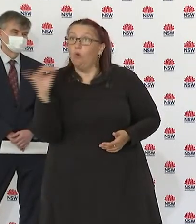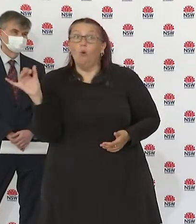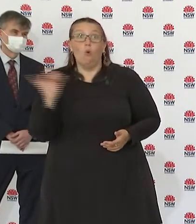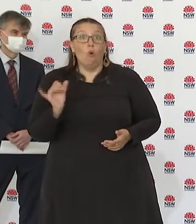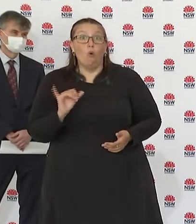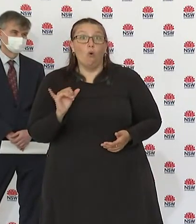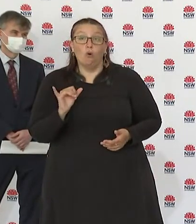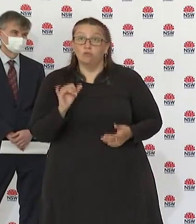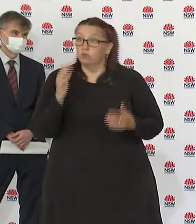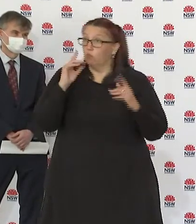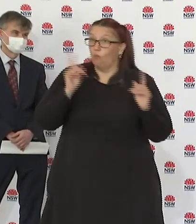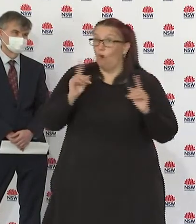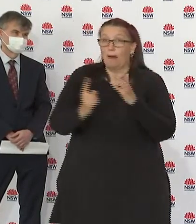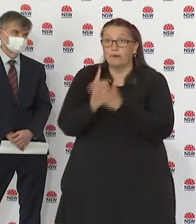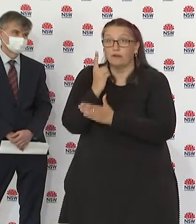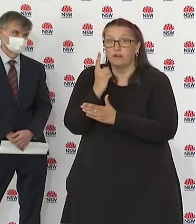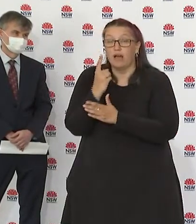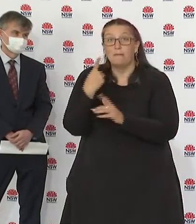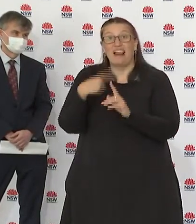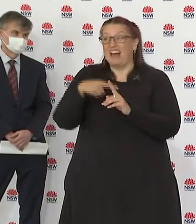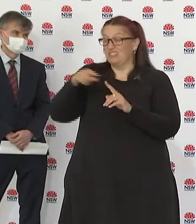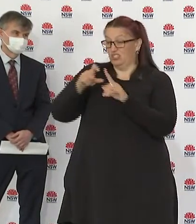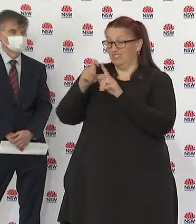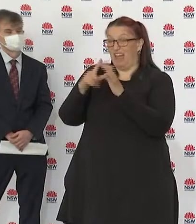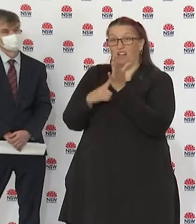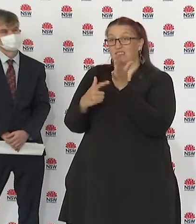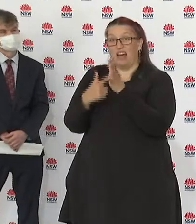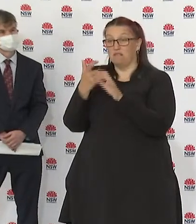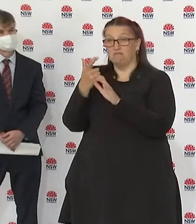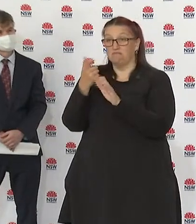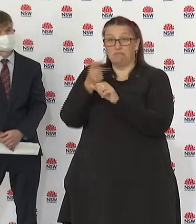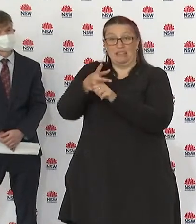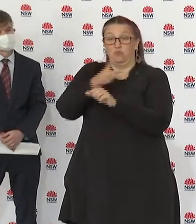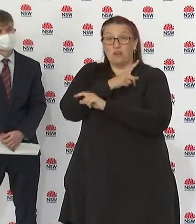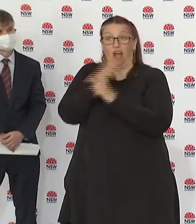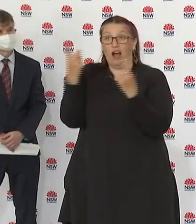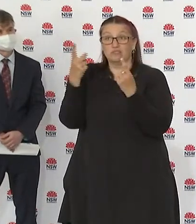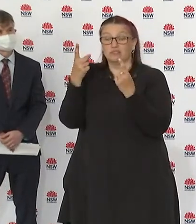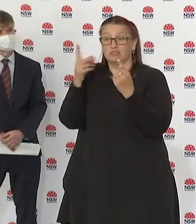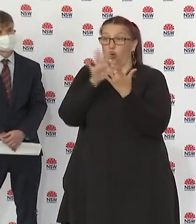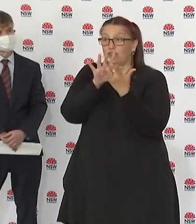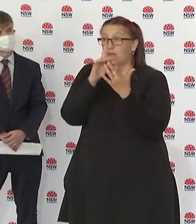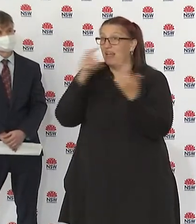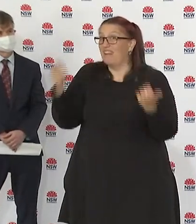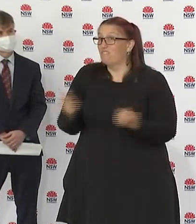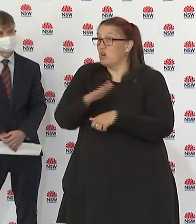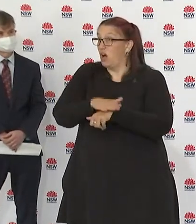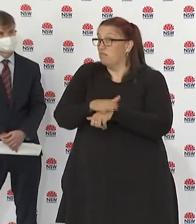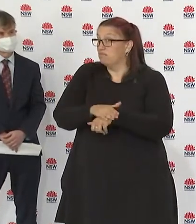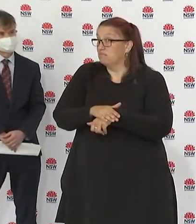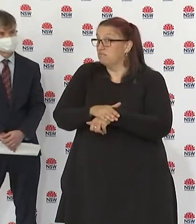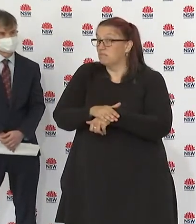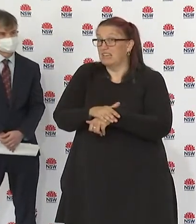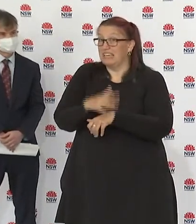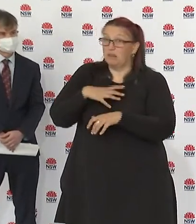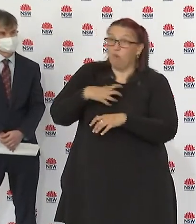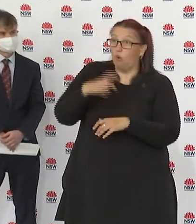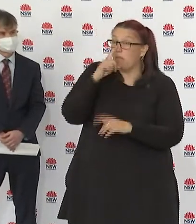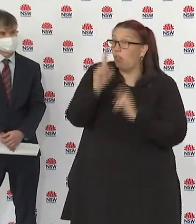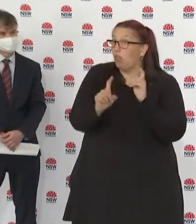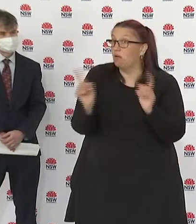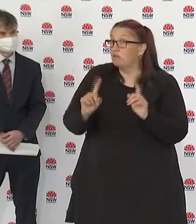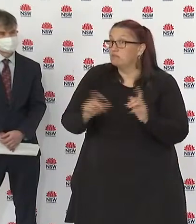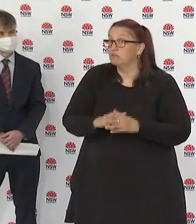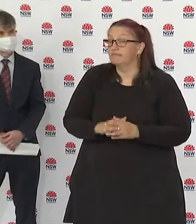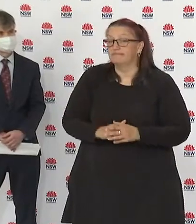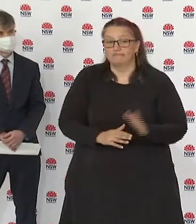the contact tracing of what we have at the moment? Yeah, no. Can I say firstly that, of course, resources are always stretched during an outbreak, but I'm